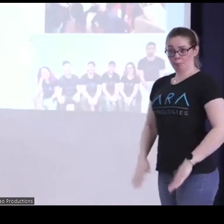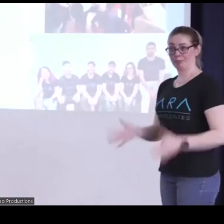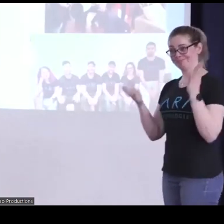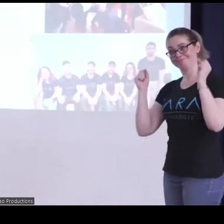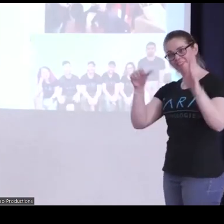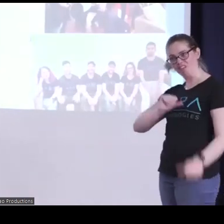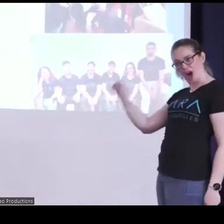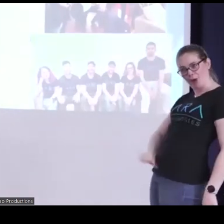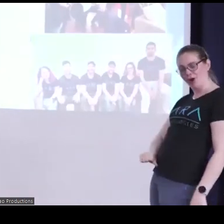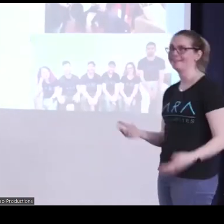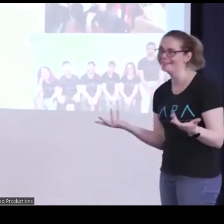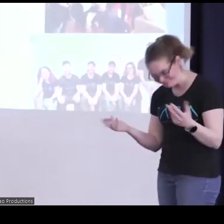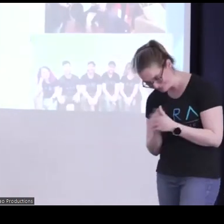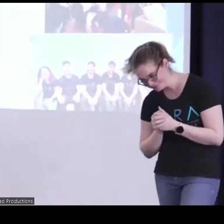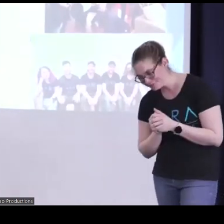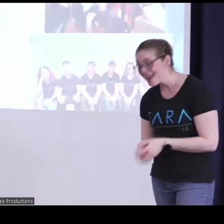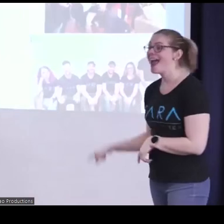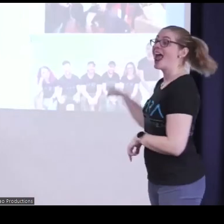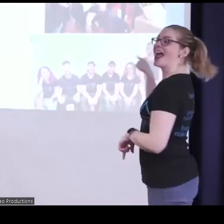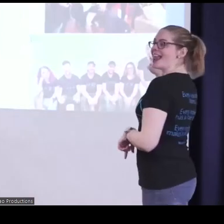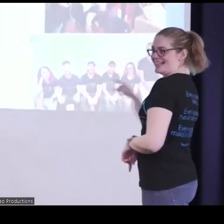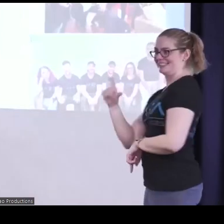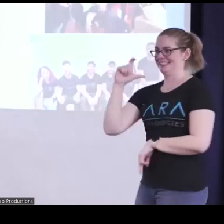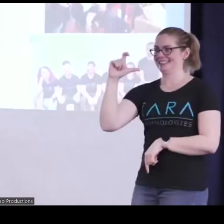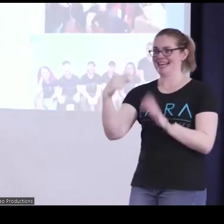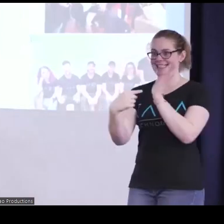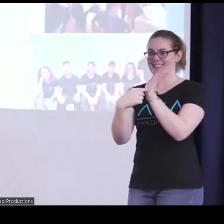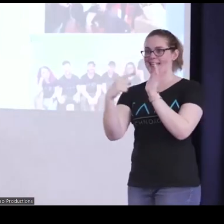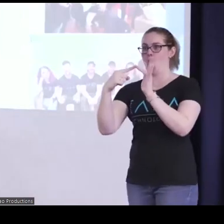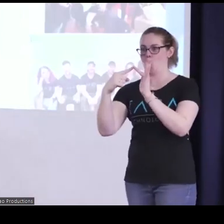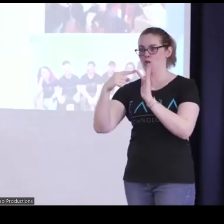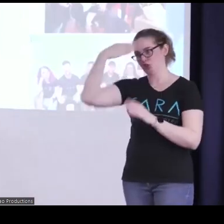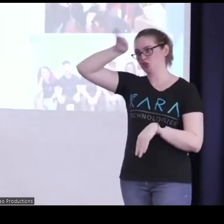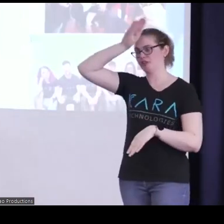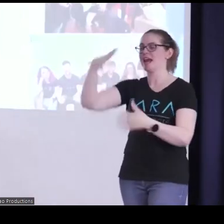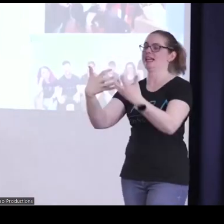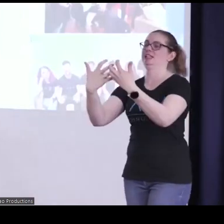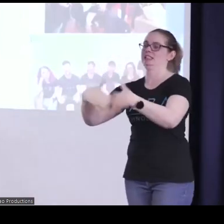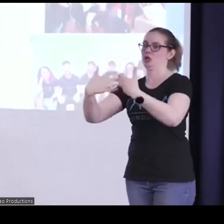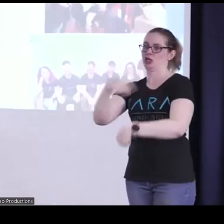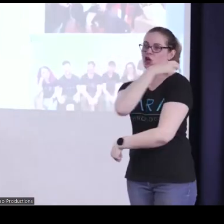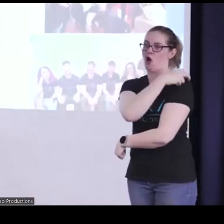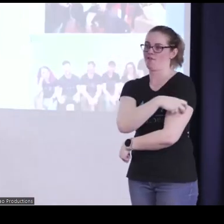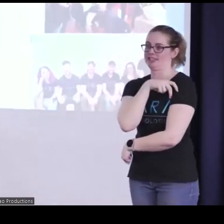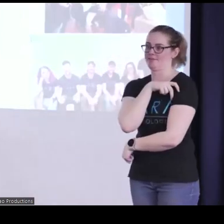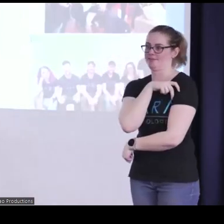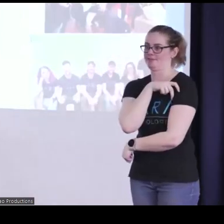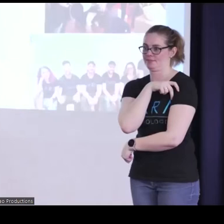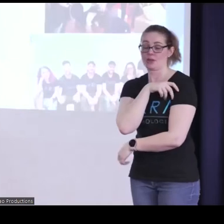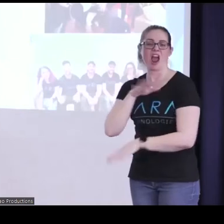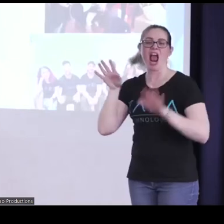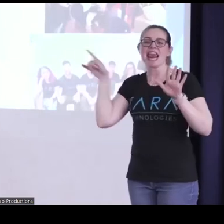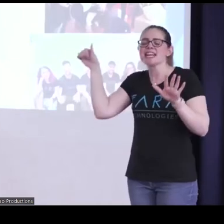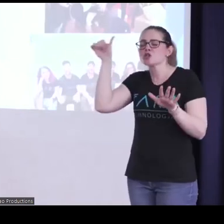thin, the poor thing. And he has a sign that makes it look like he has a big pot belly. He is our CTO, so our Chief